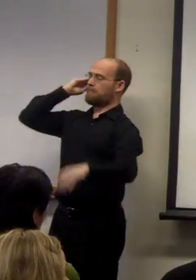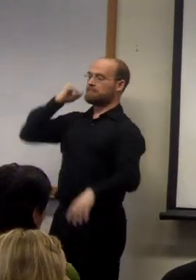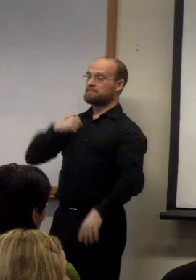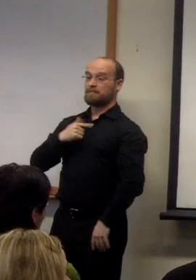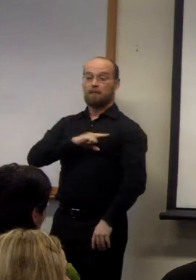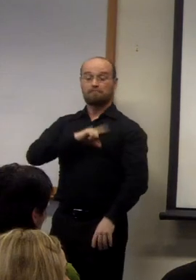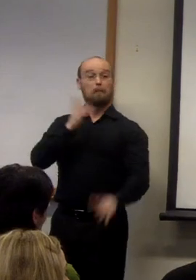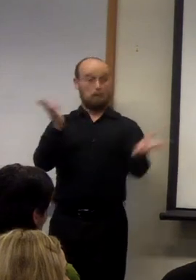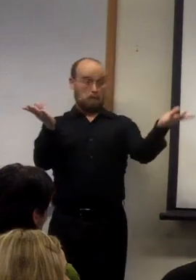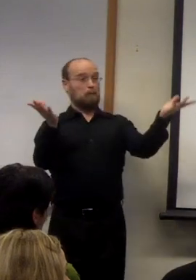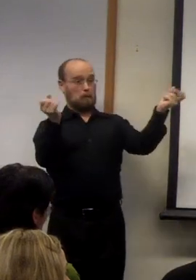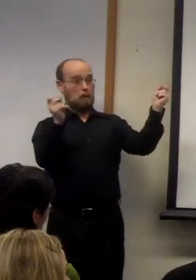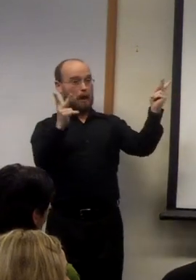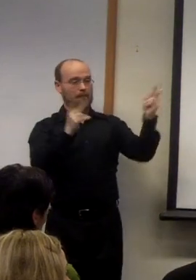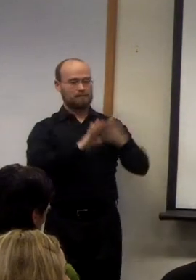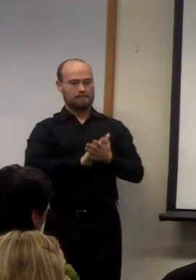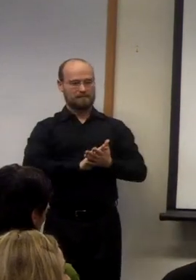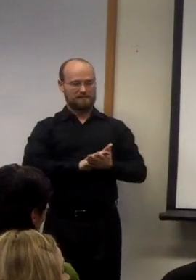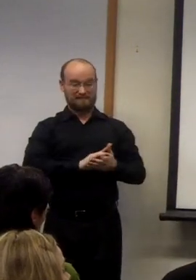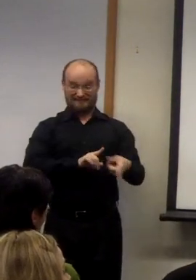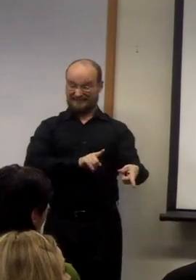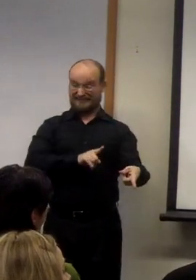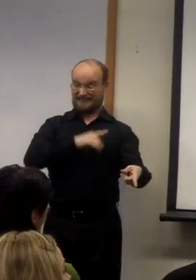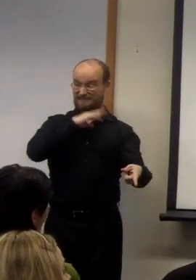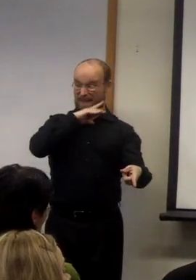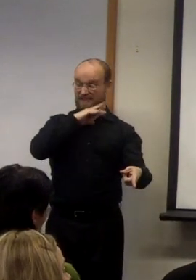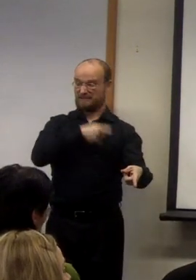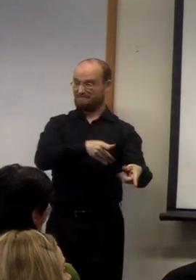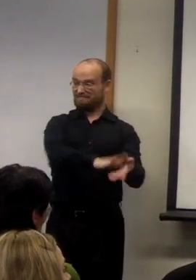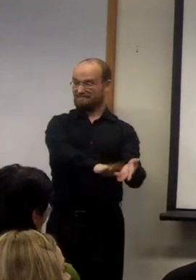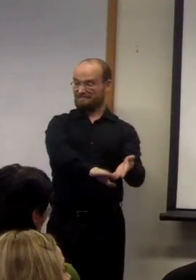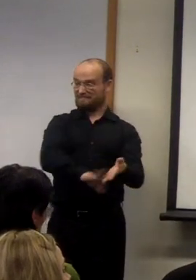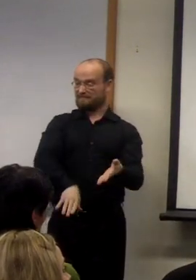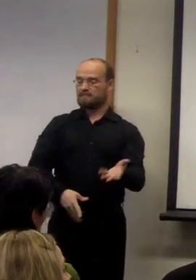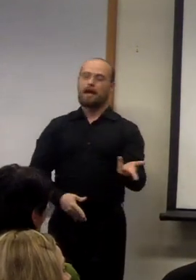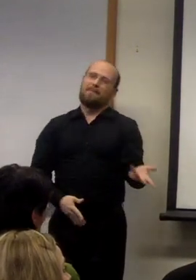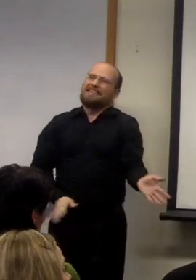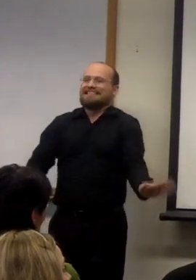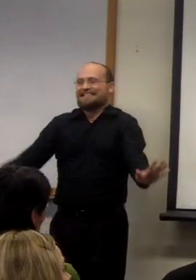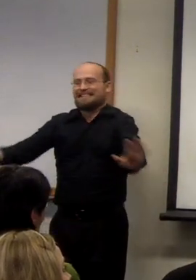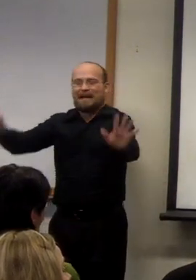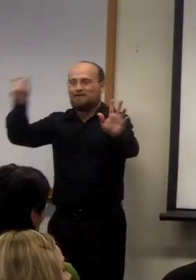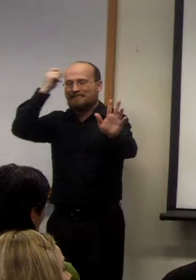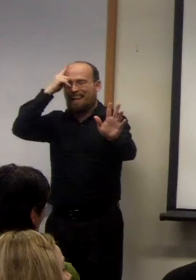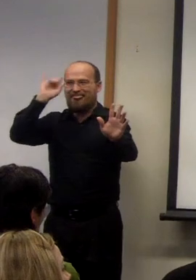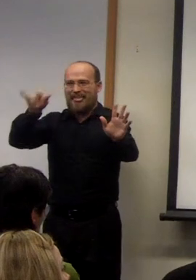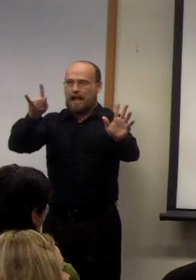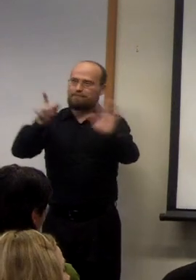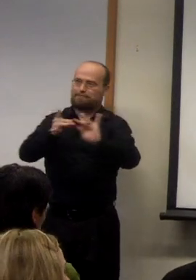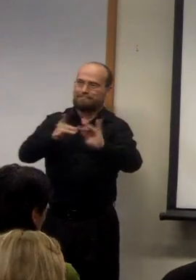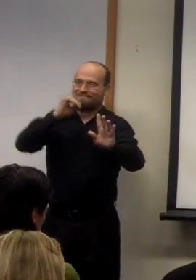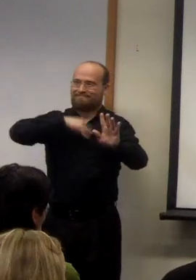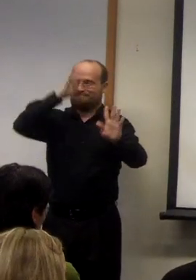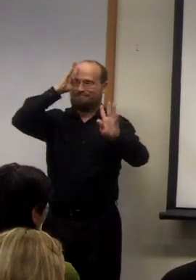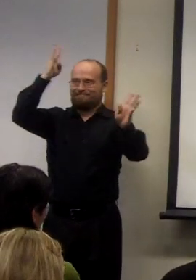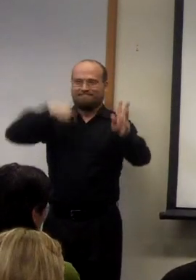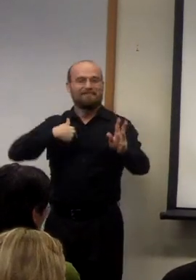"Okay. You mind cleaning up this mess?" Probably not. That's me conjecturing.